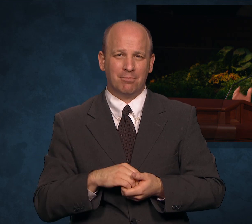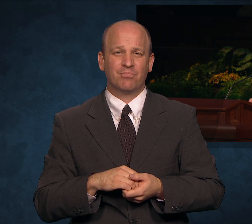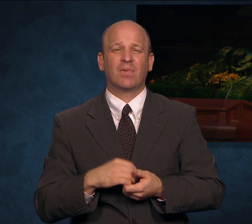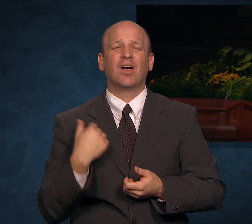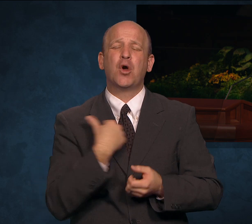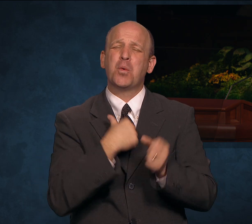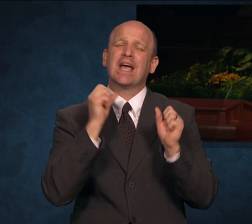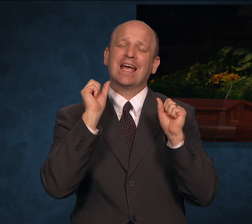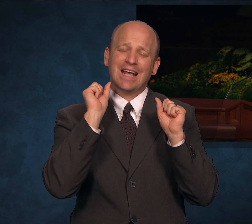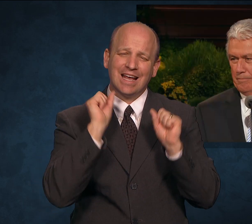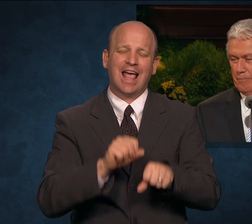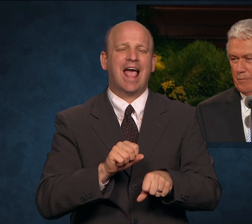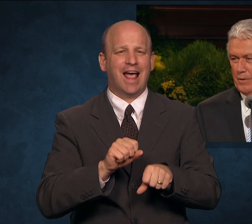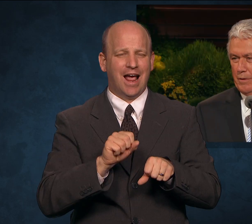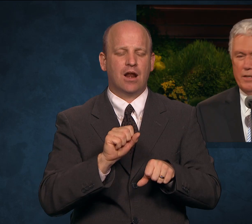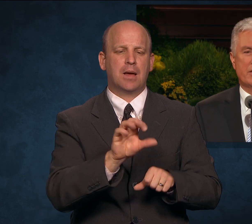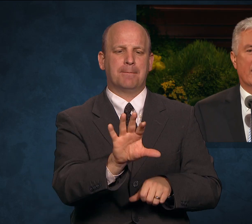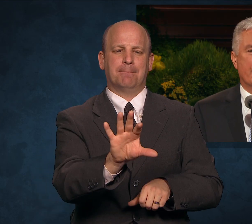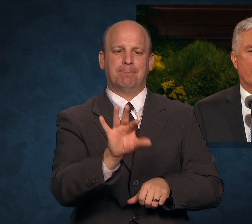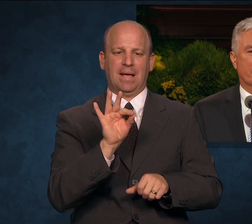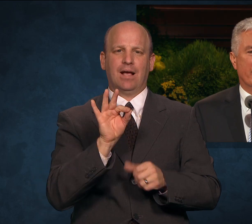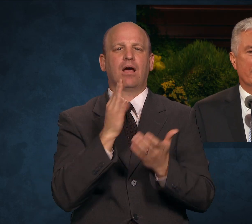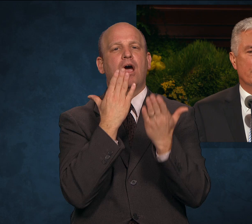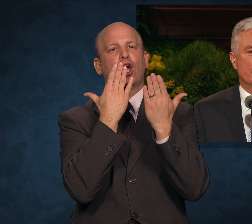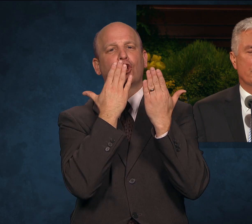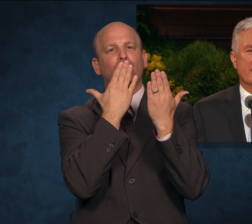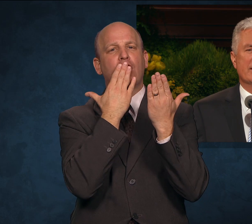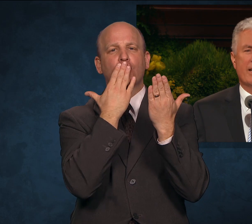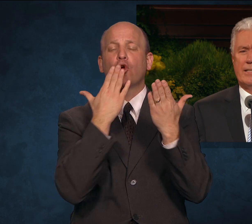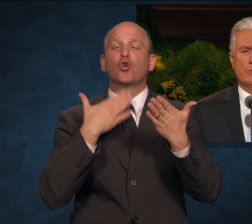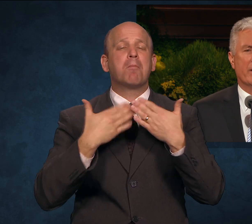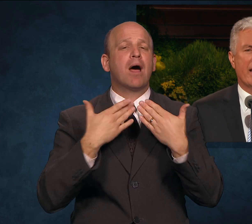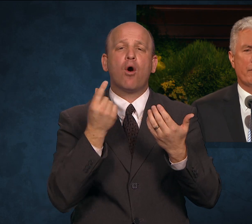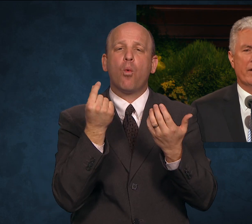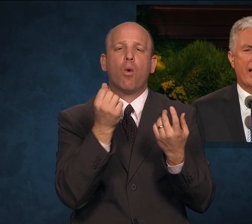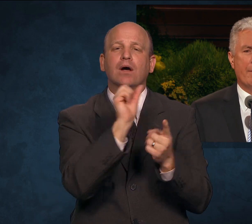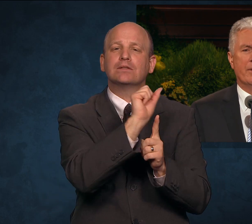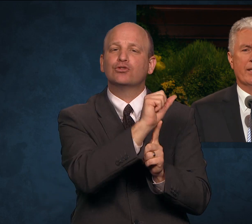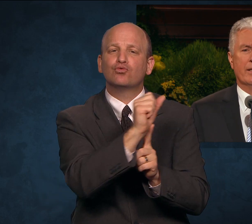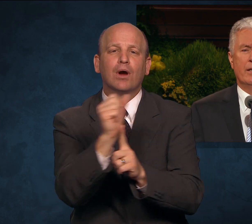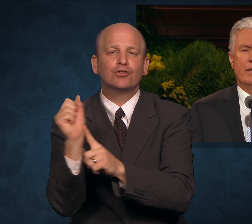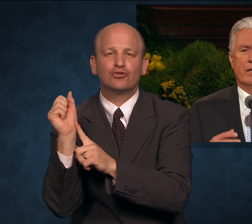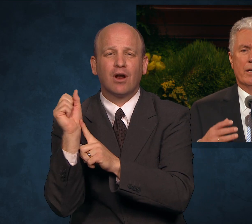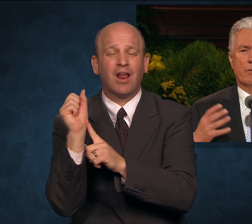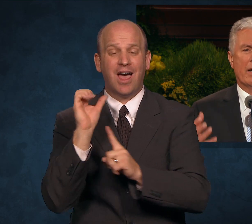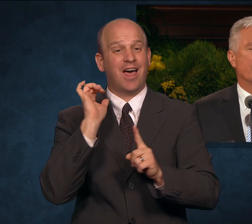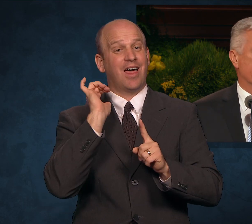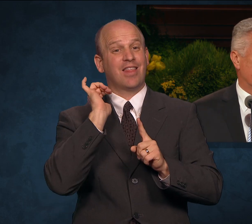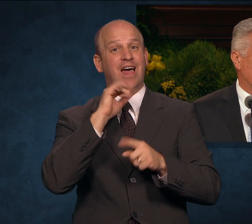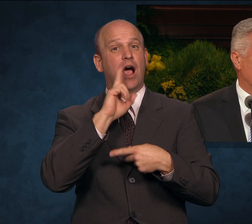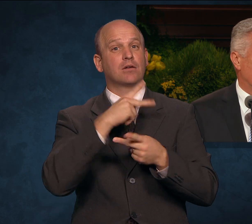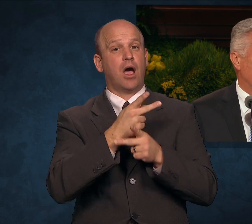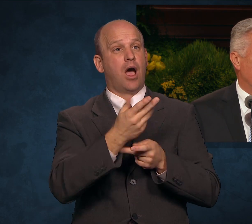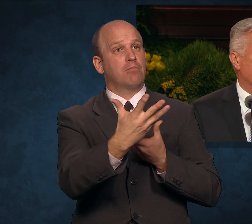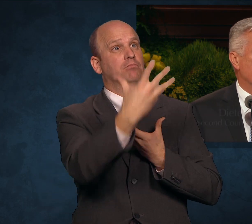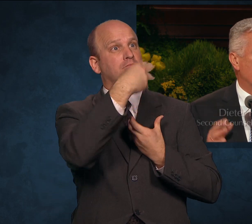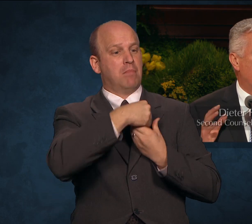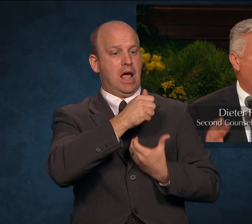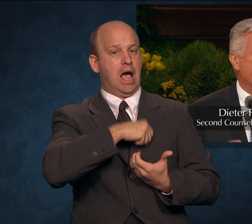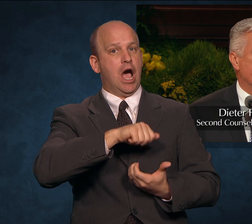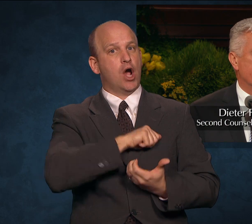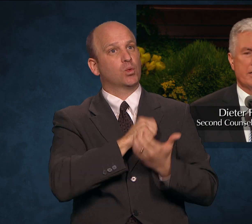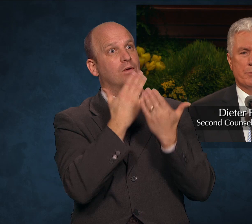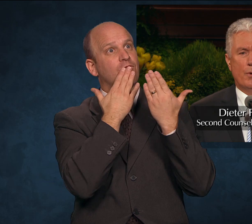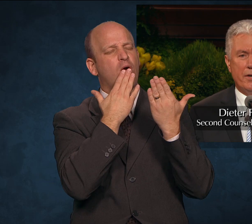matter what this type of gratitude transcends whatever happening around us it